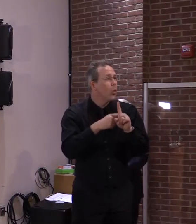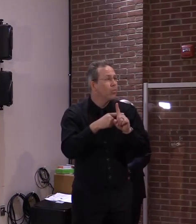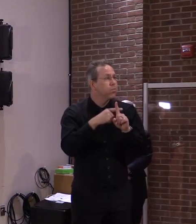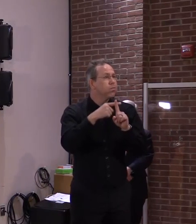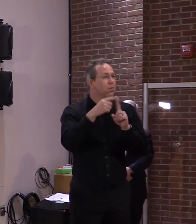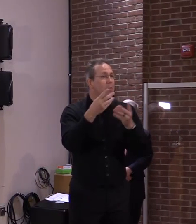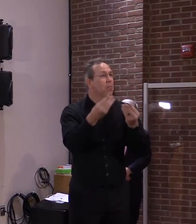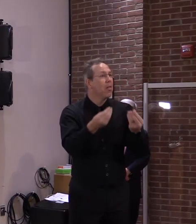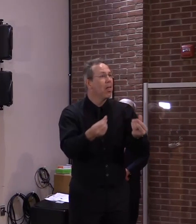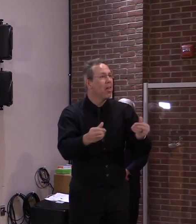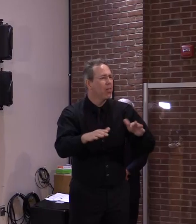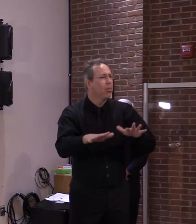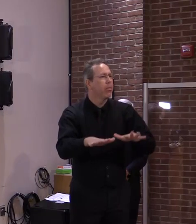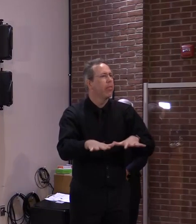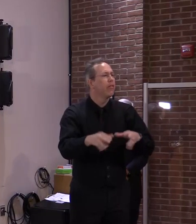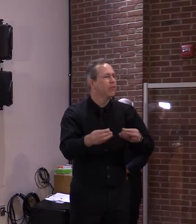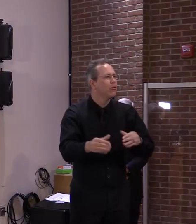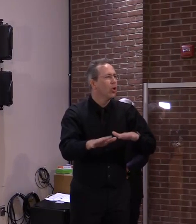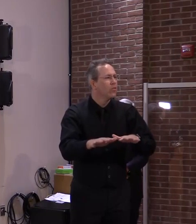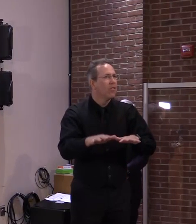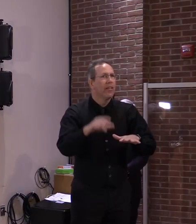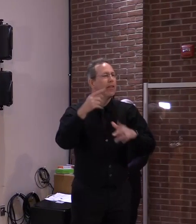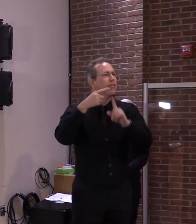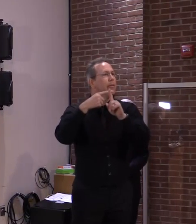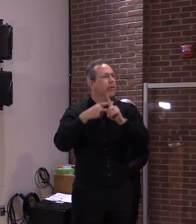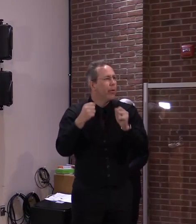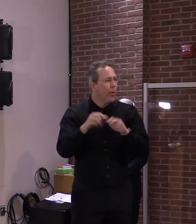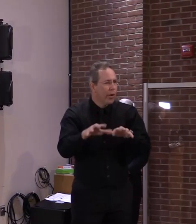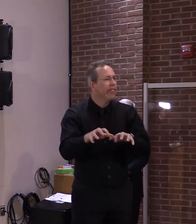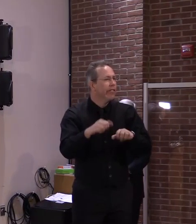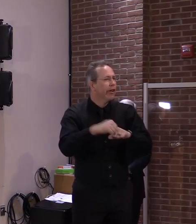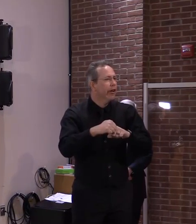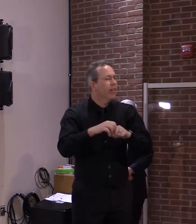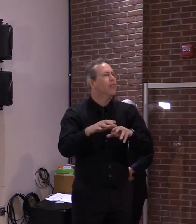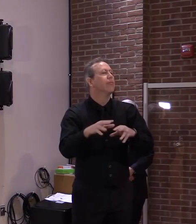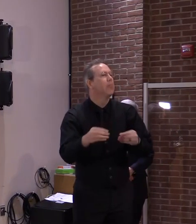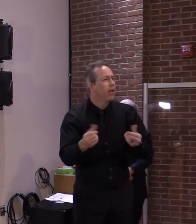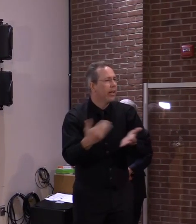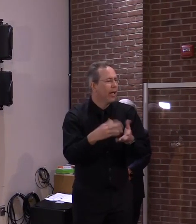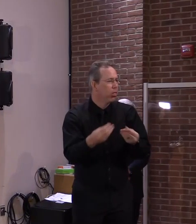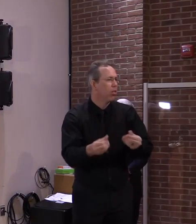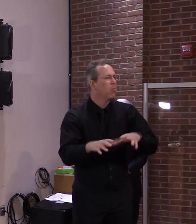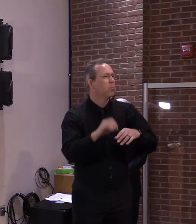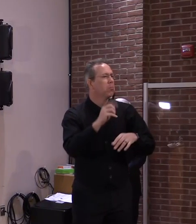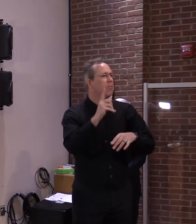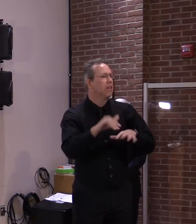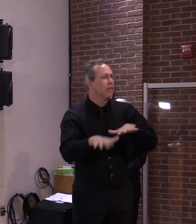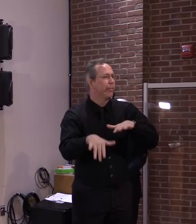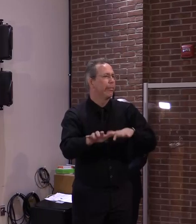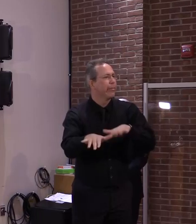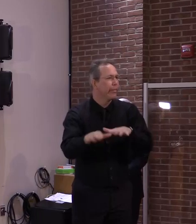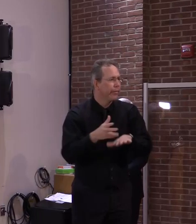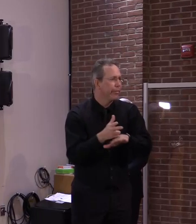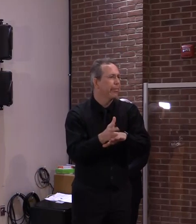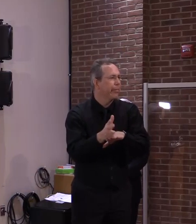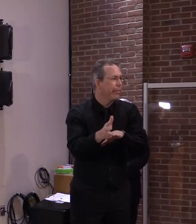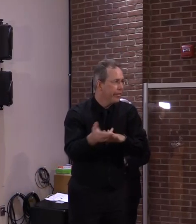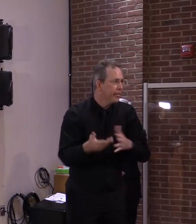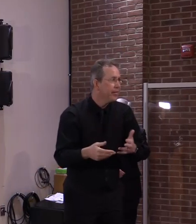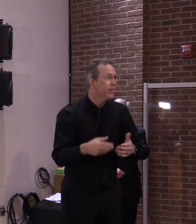last as long. So stay tuned. If there's any communities that are needing